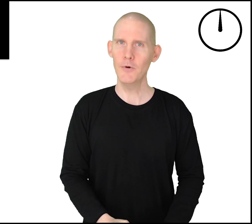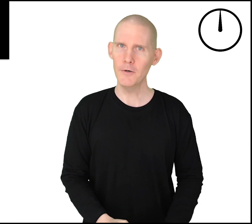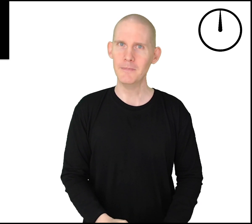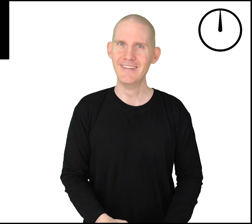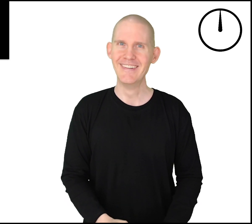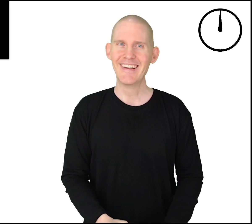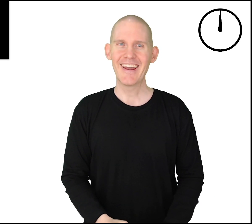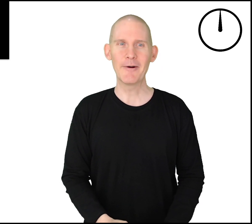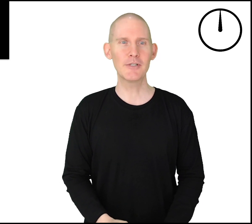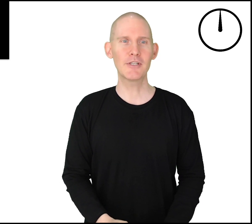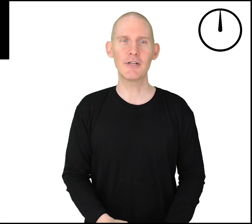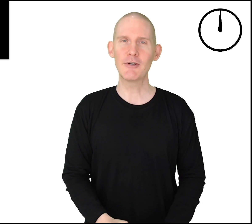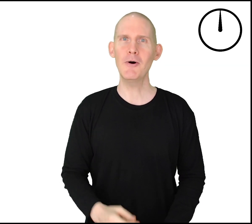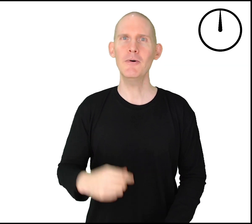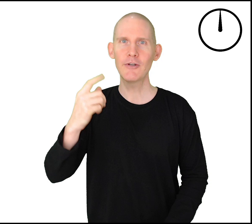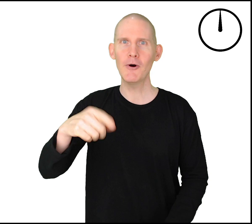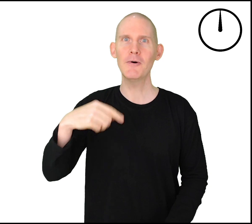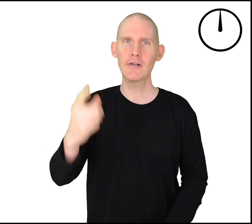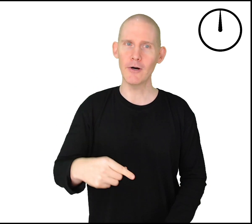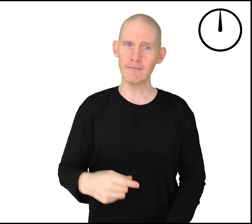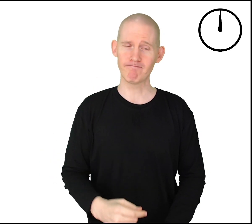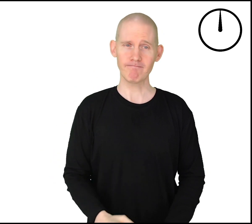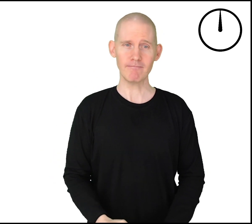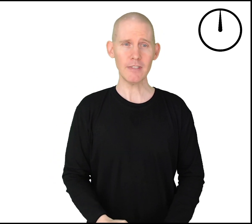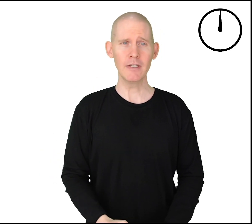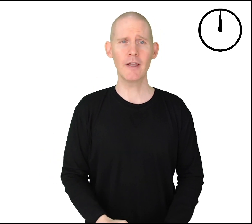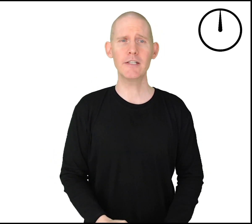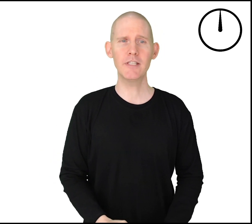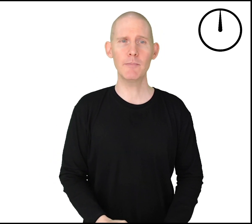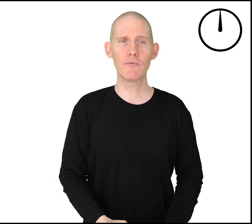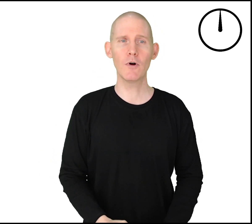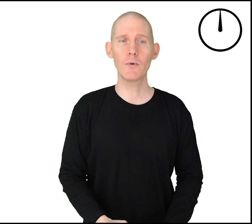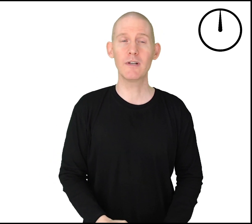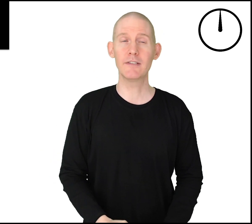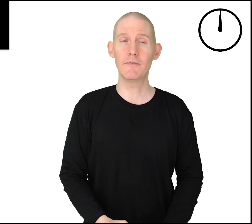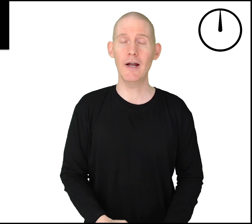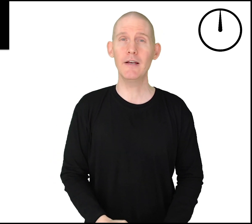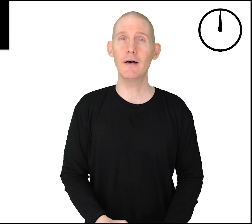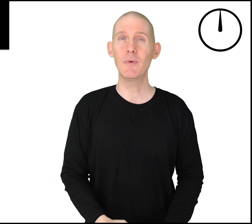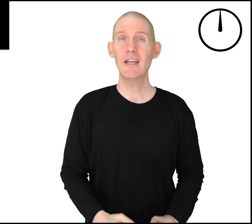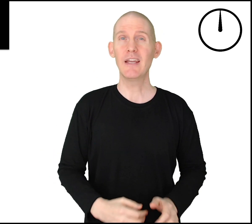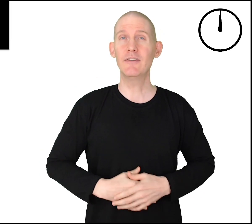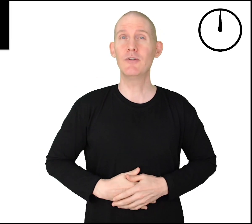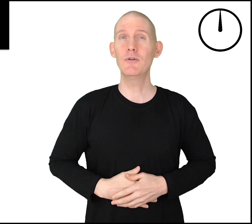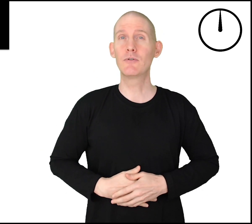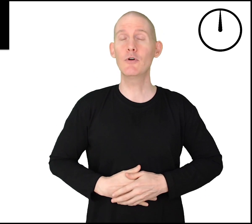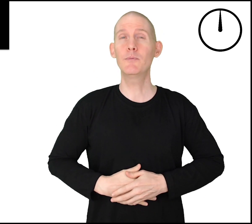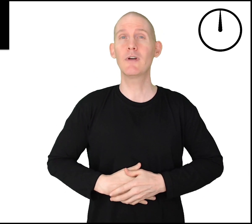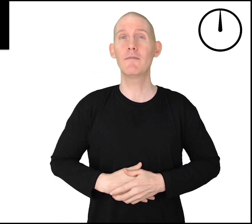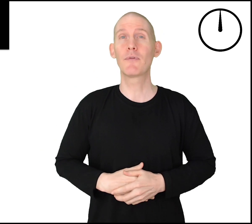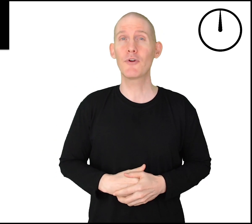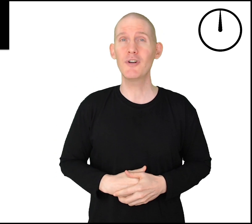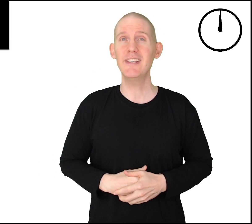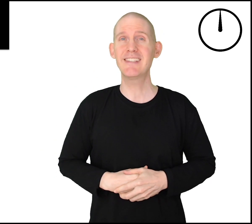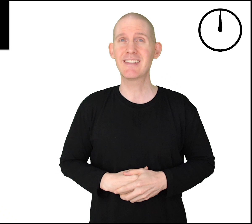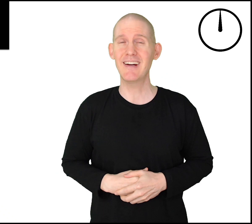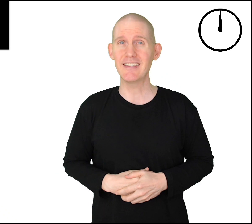Boom. And we're just going to go and go and go. Like I said before, we're going to divide it up into groups of 30 signs. All